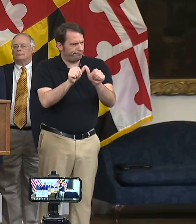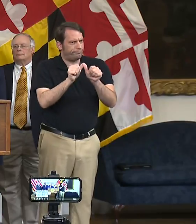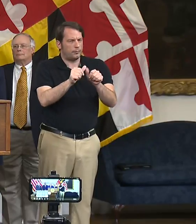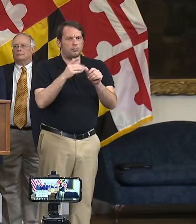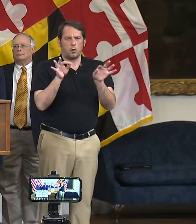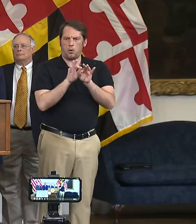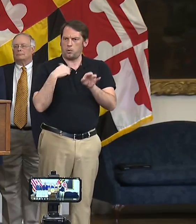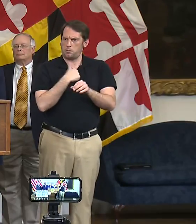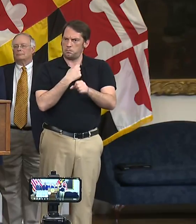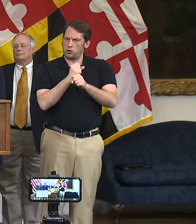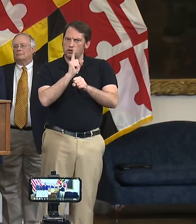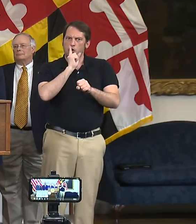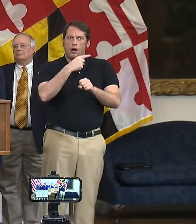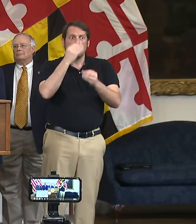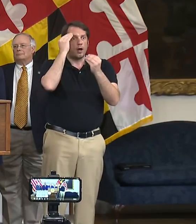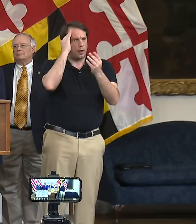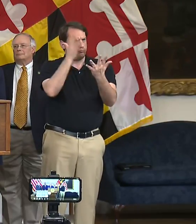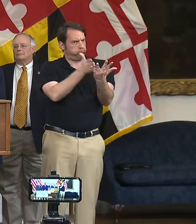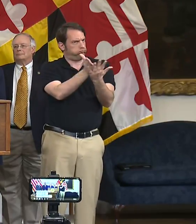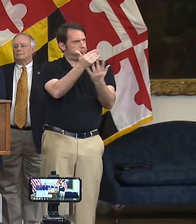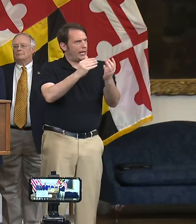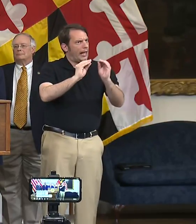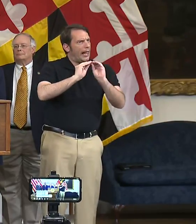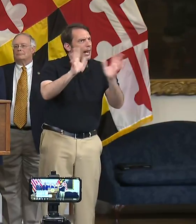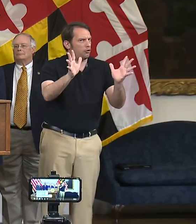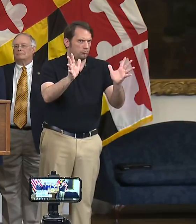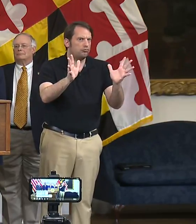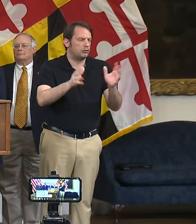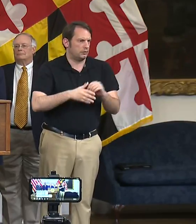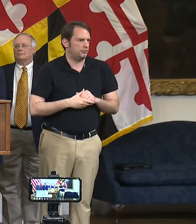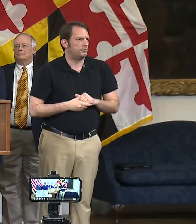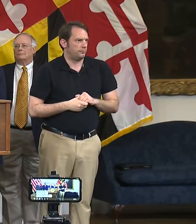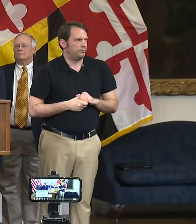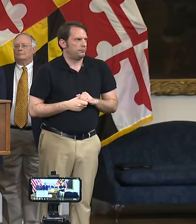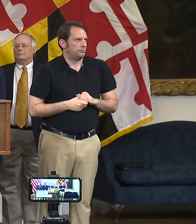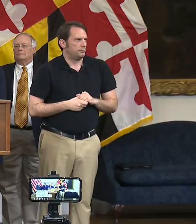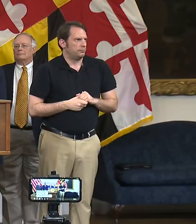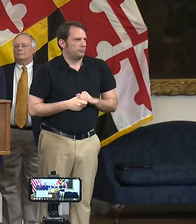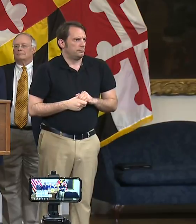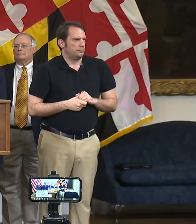possibly can as this situation continues to develop.